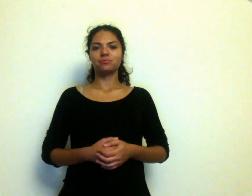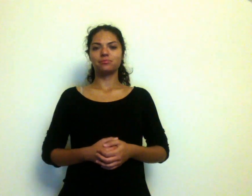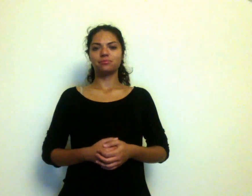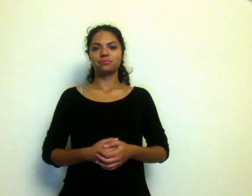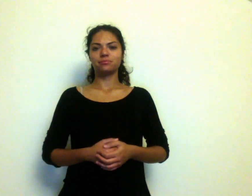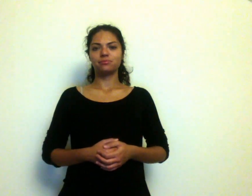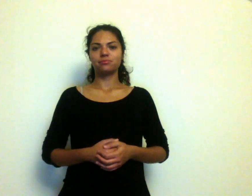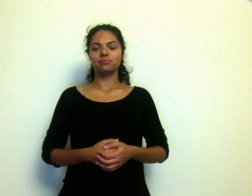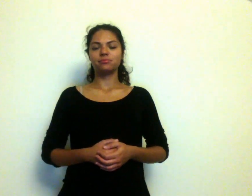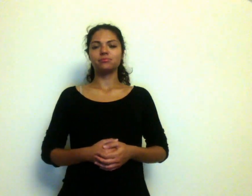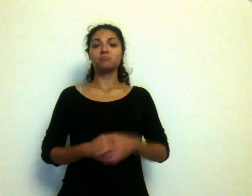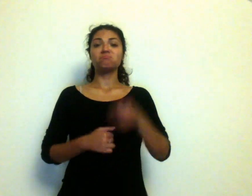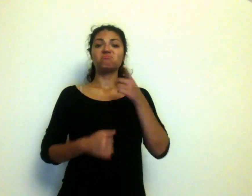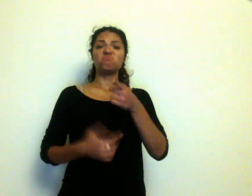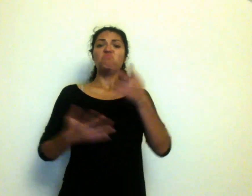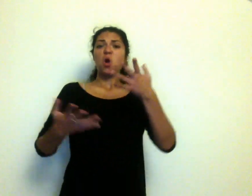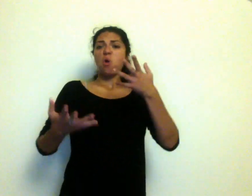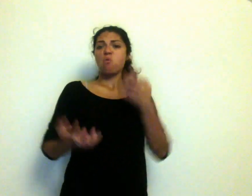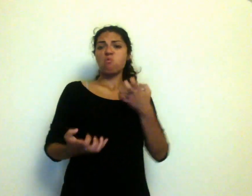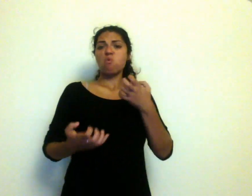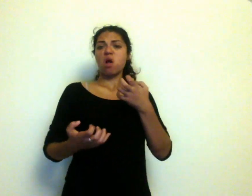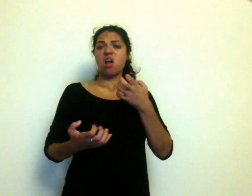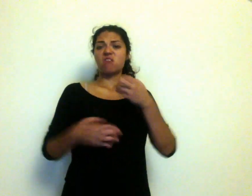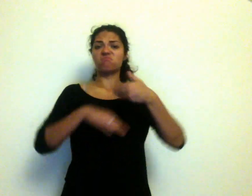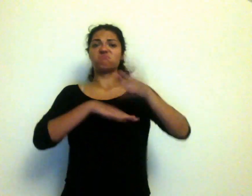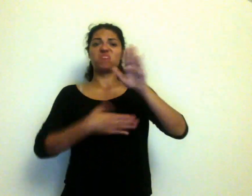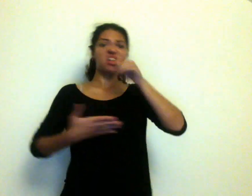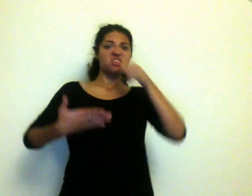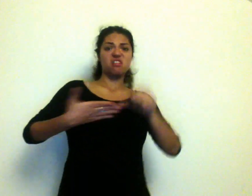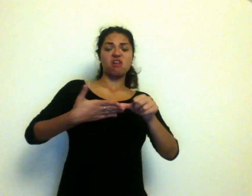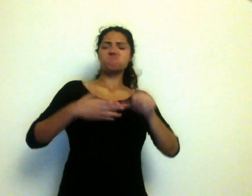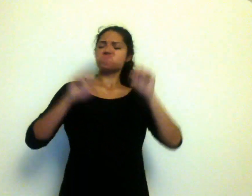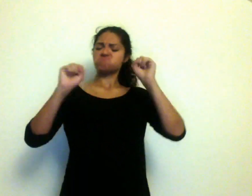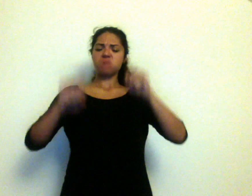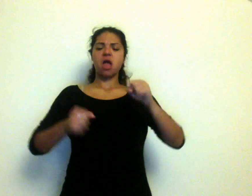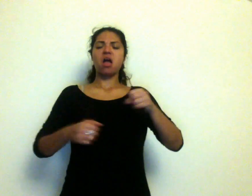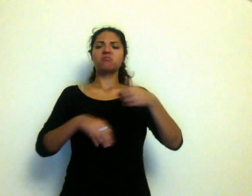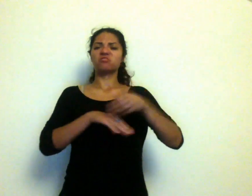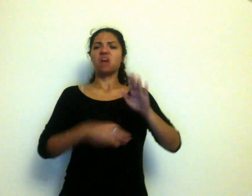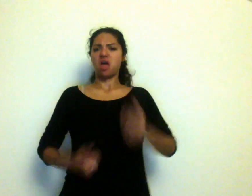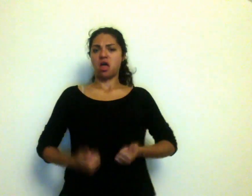1-800-448-6766. If you prefer to write, address your envelope to RZIM, Post Office Box